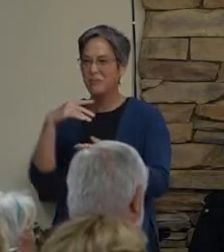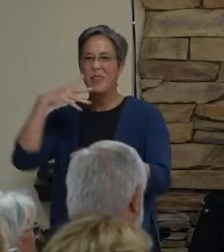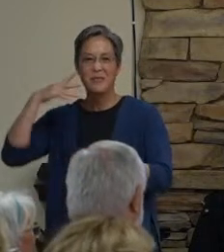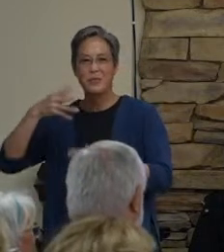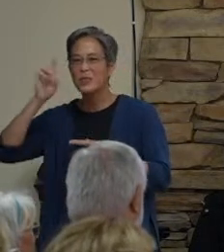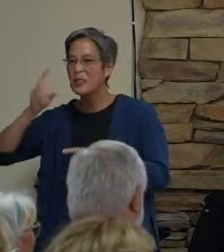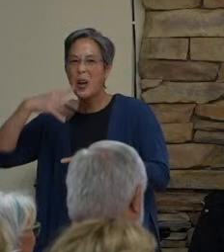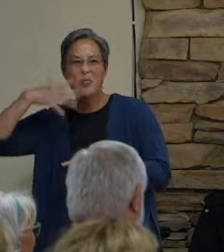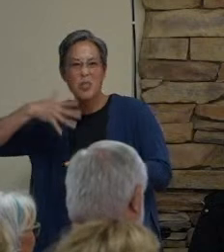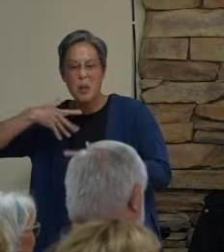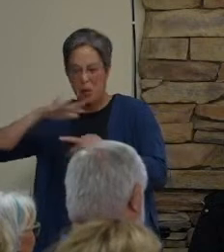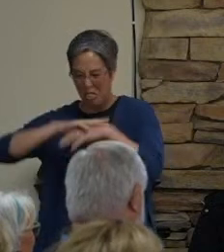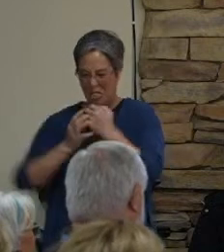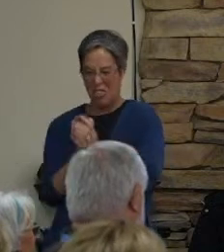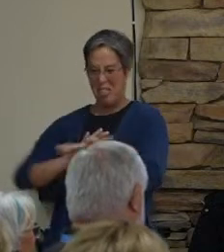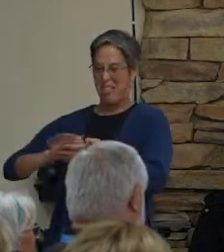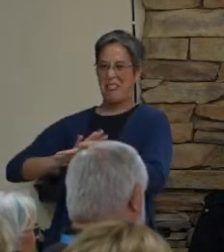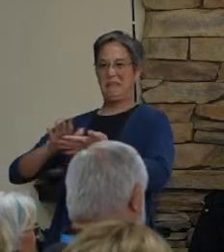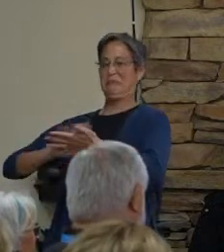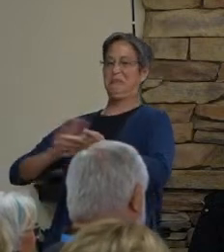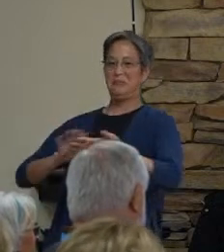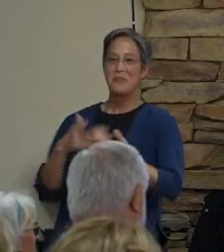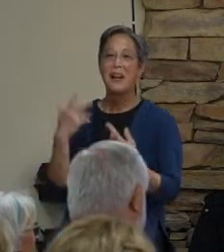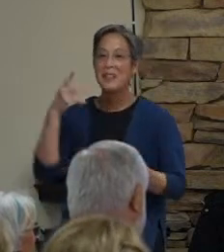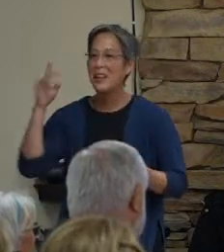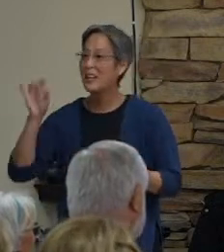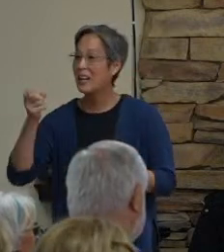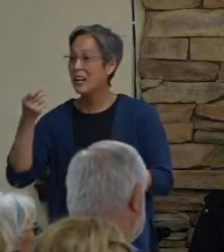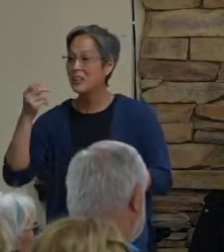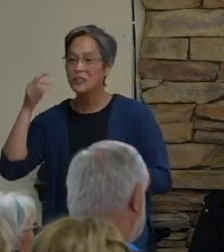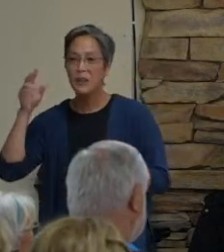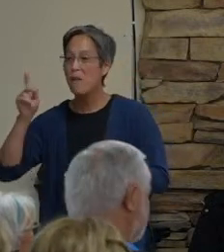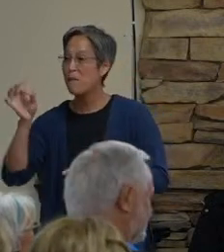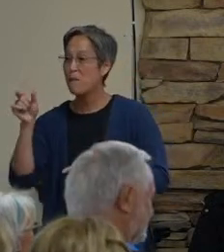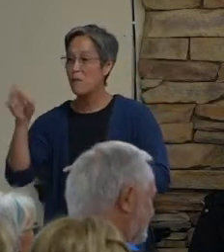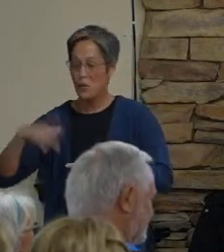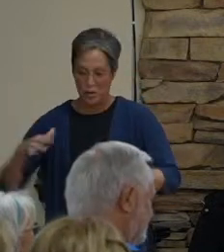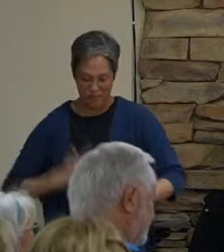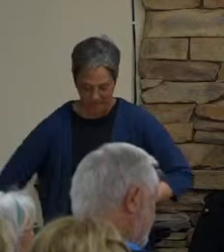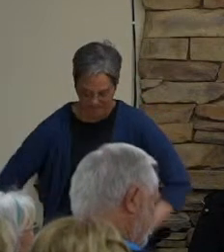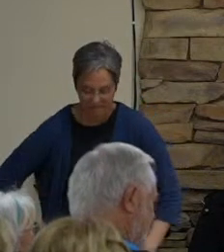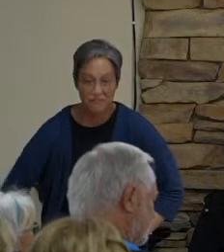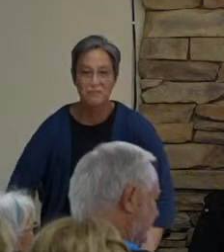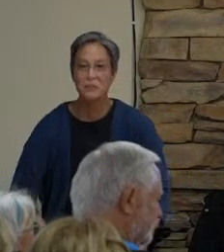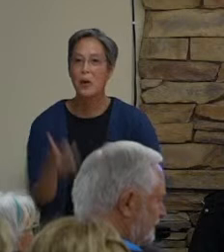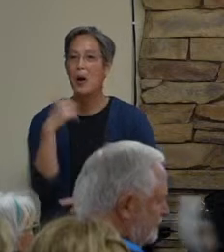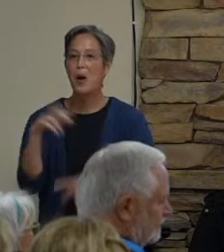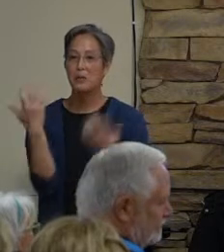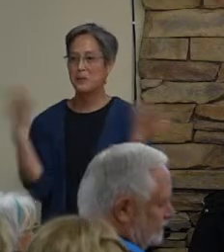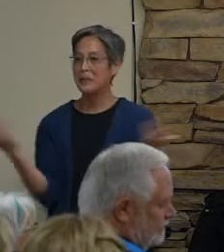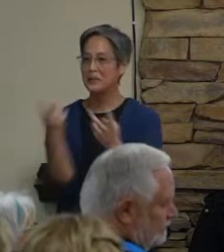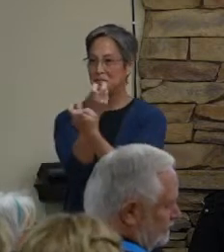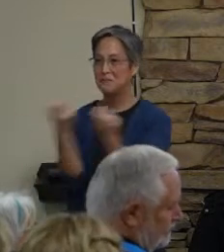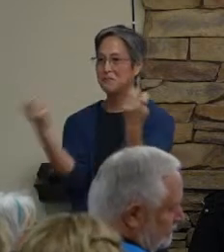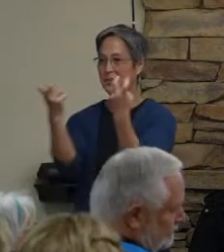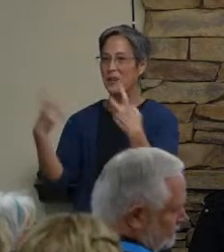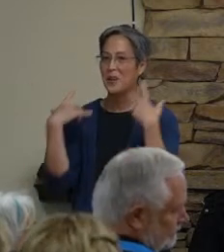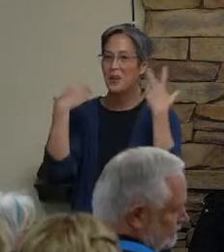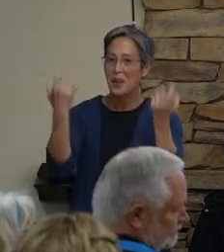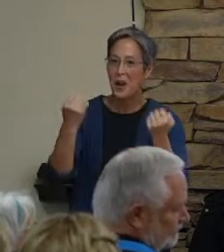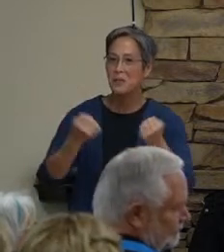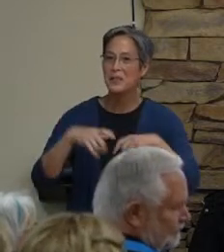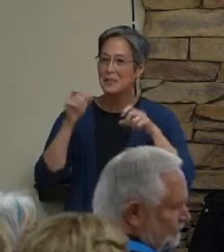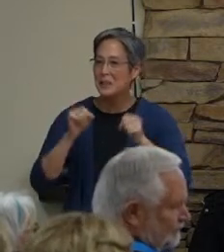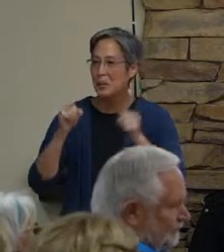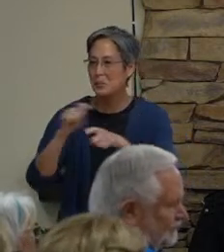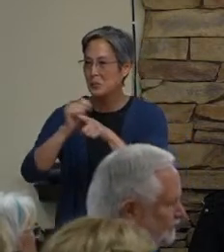hands, and dusting hair off of our pants, you all sit in front of me as competent and capable trainers, waiting to begin your